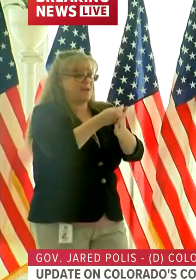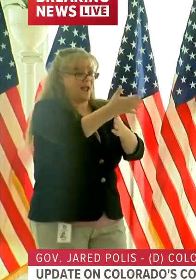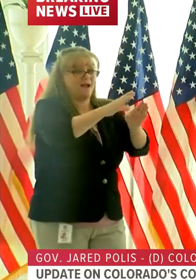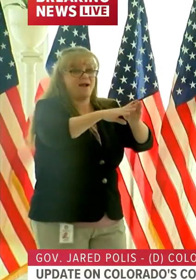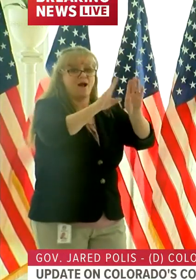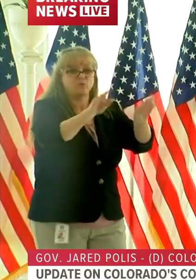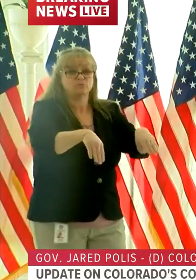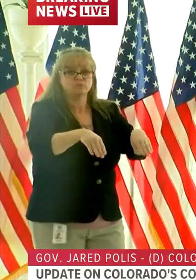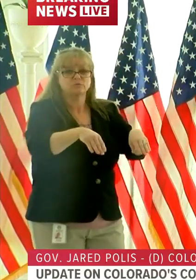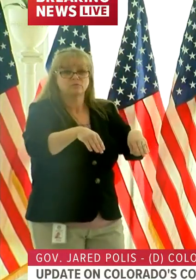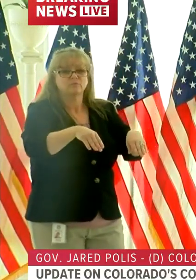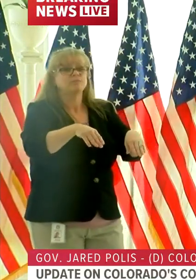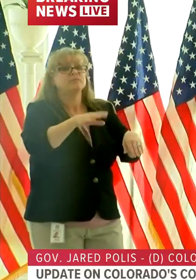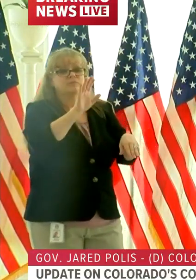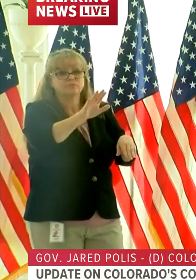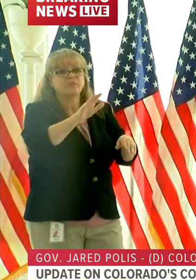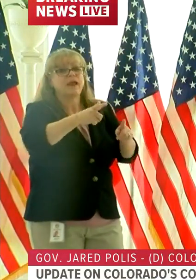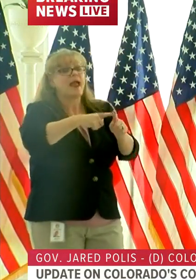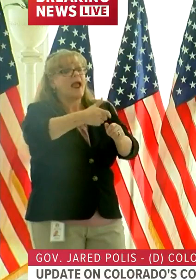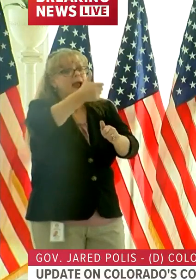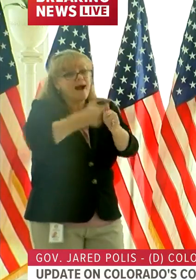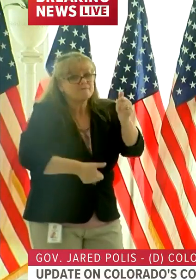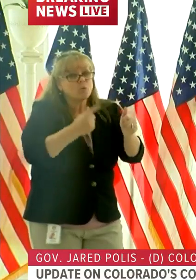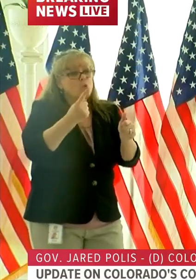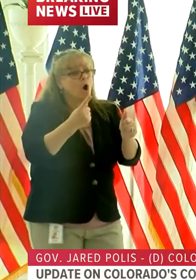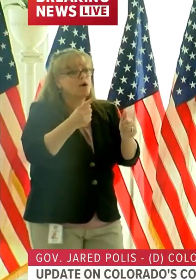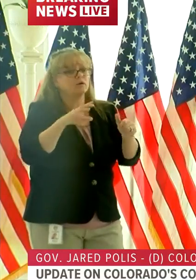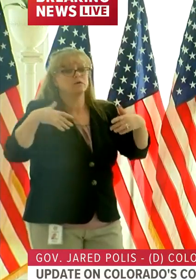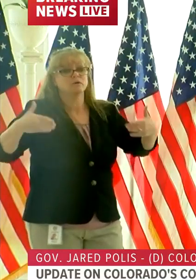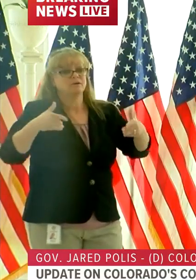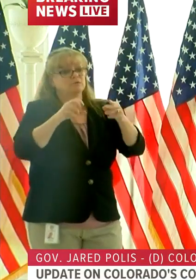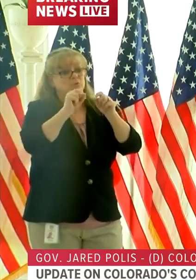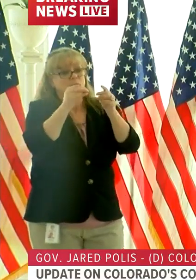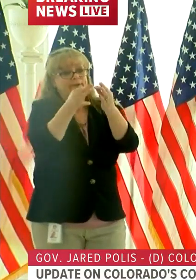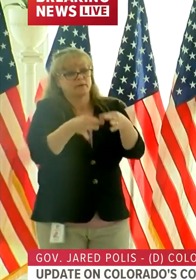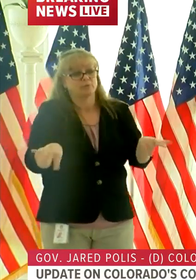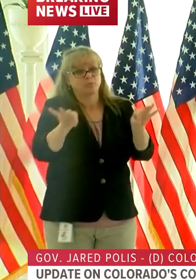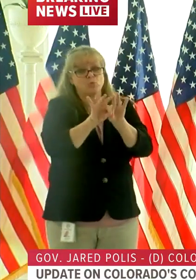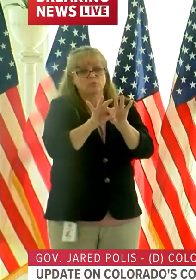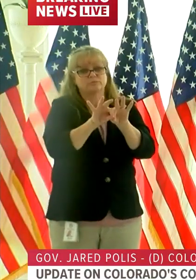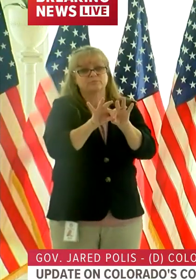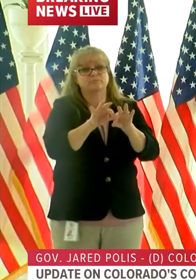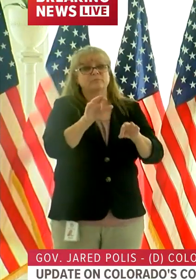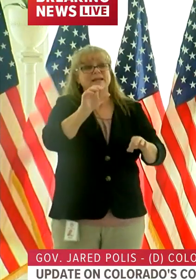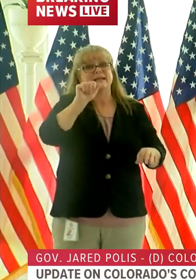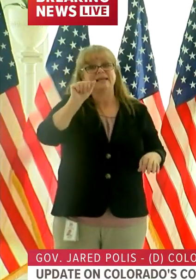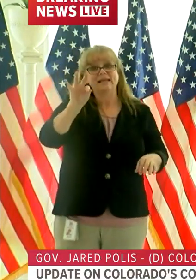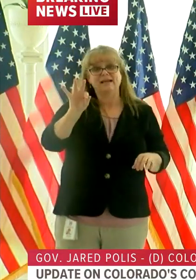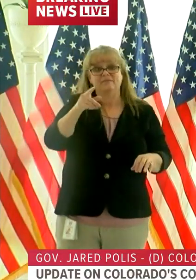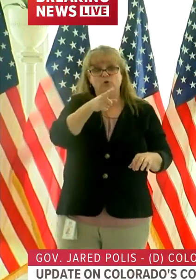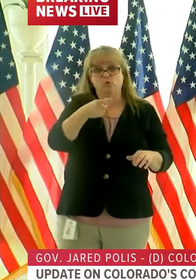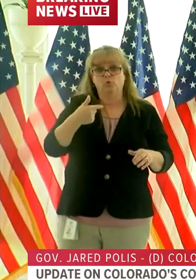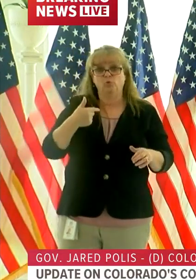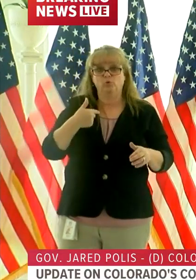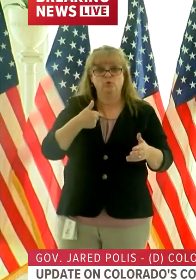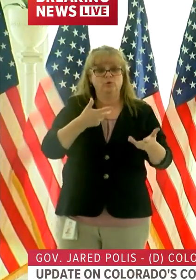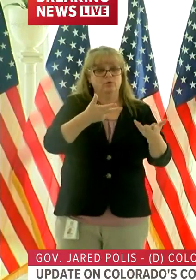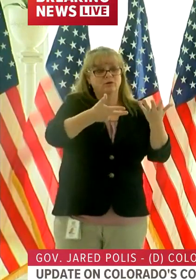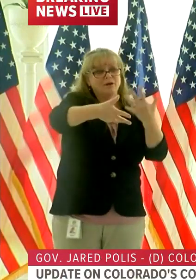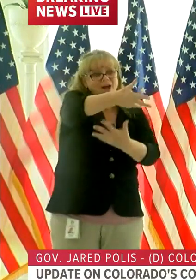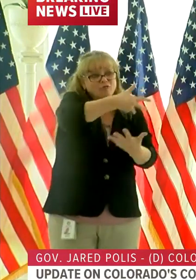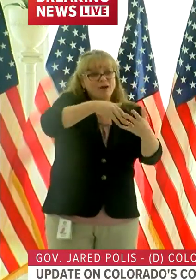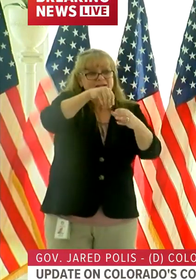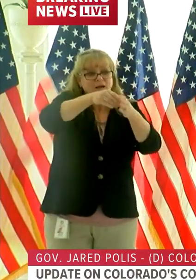economy. But the more that are interacting, the lower that social distancing number is, and the longer